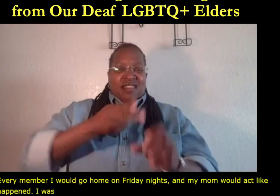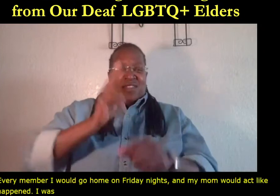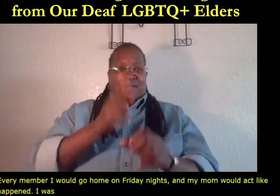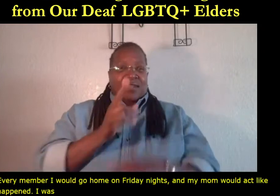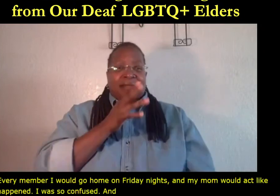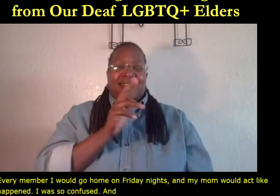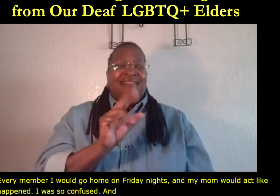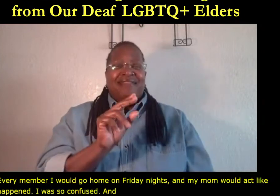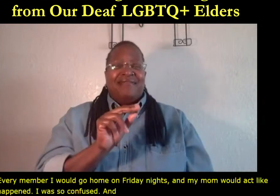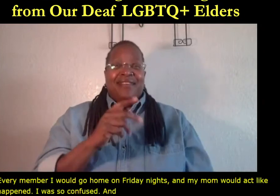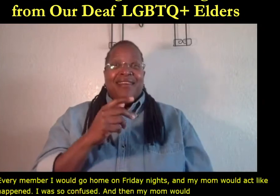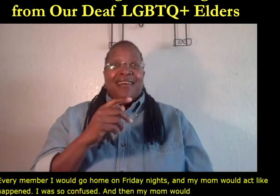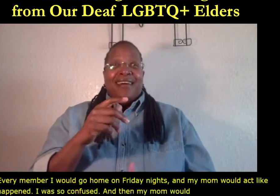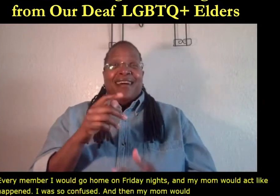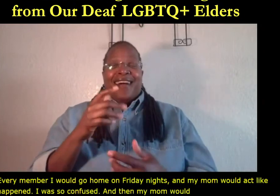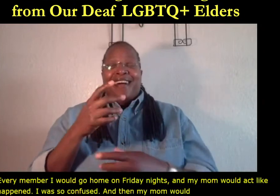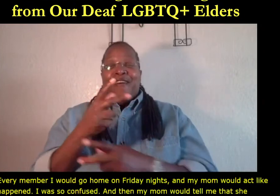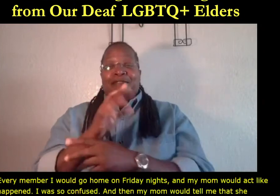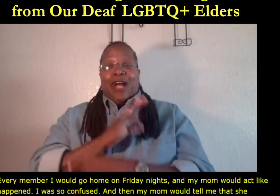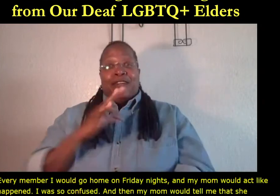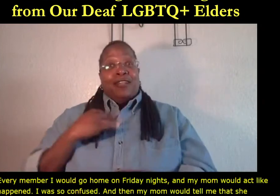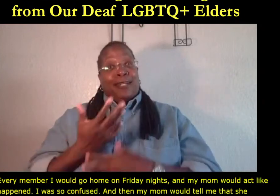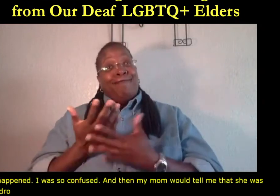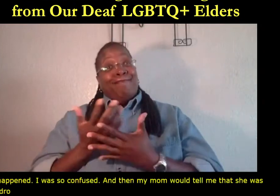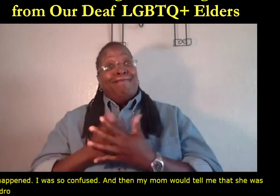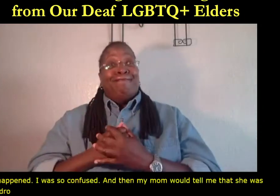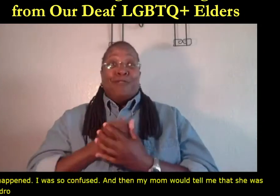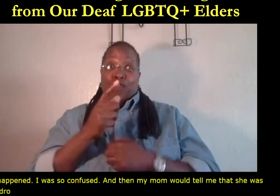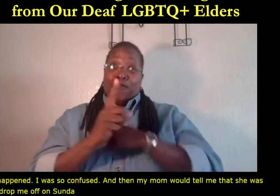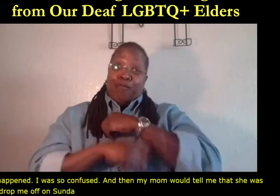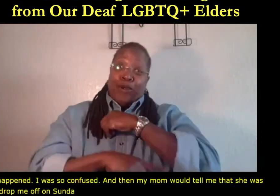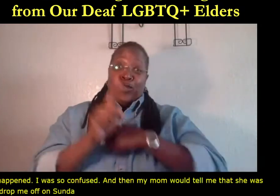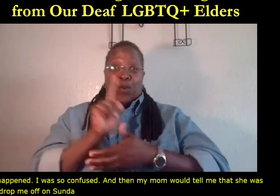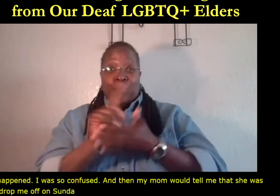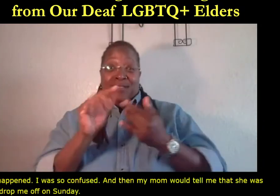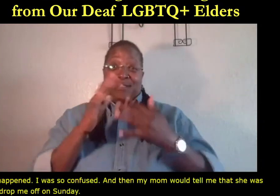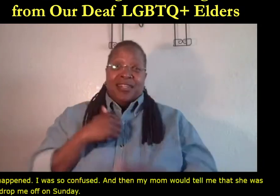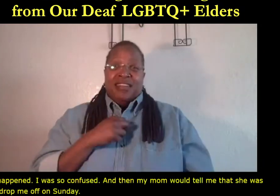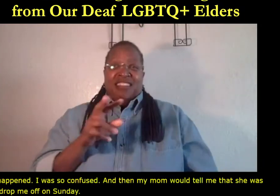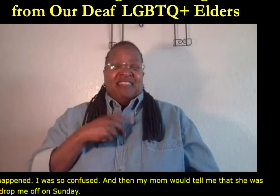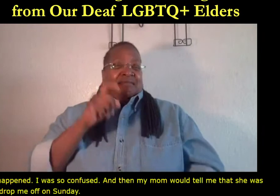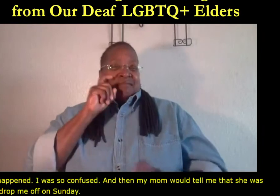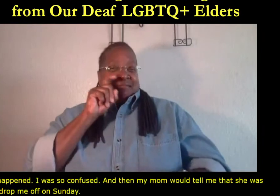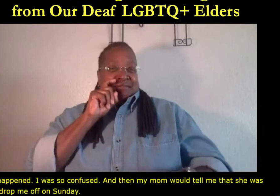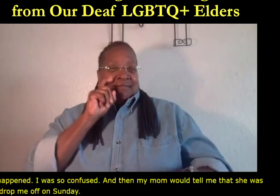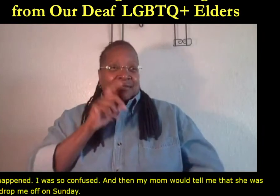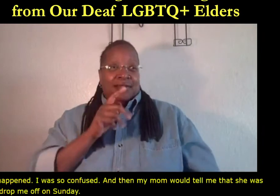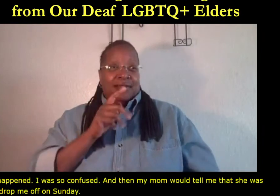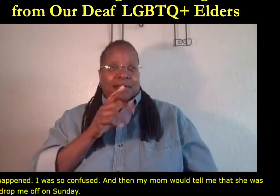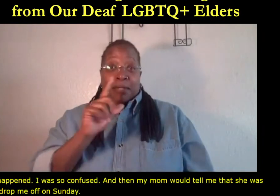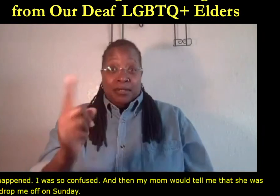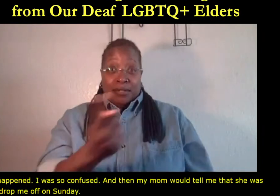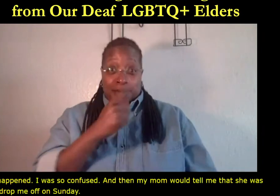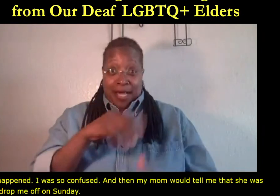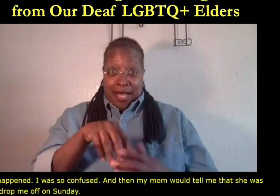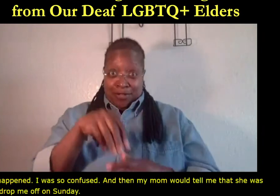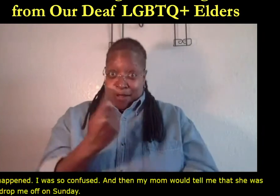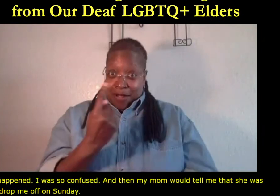go and so they said we're going to have a meeting and the staff said oh you're going to be punished for one week and i